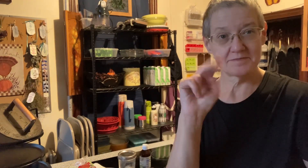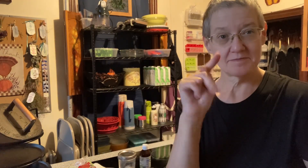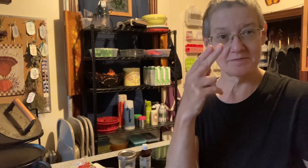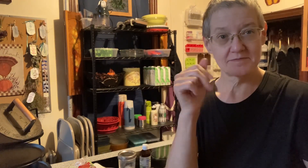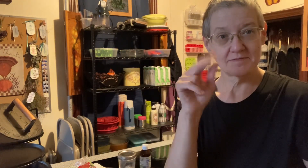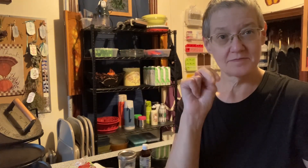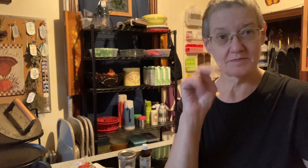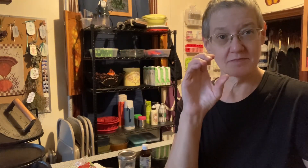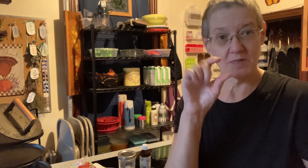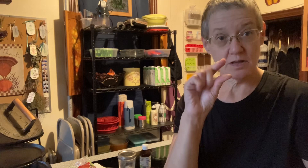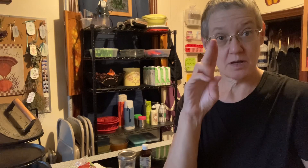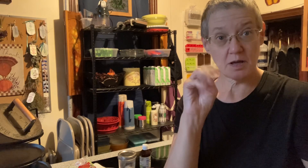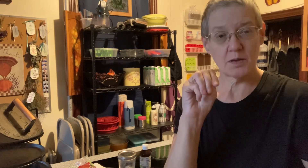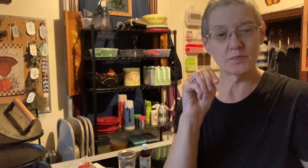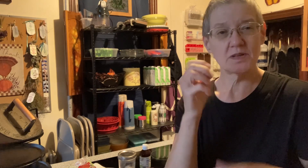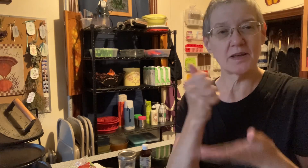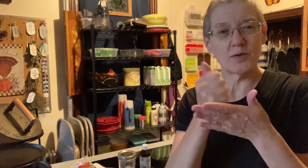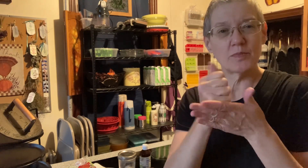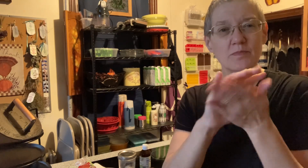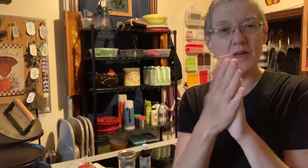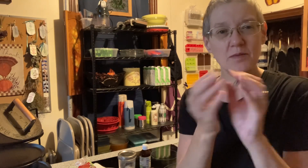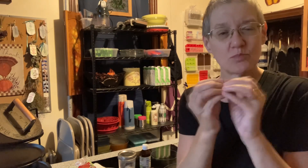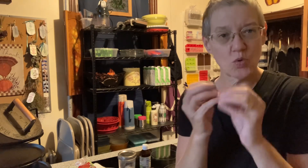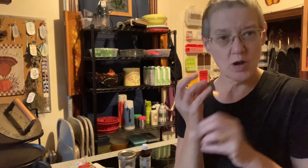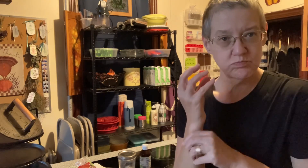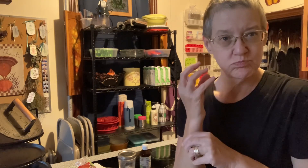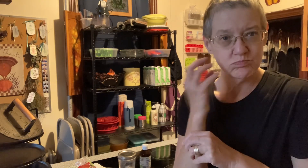of xanthan gum to make it thicker.